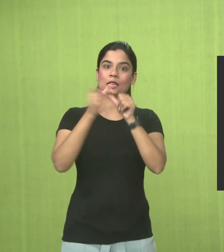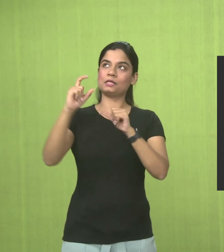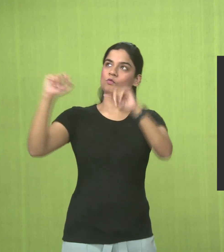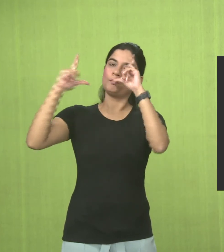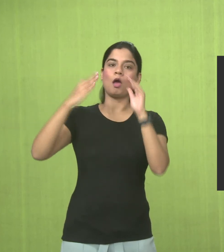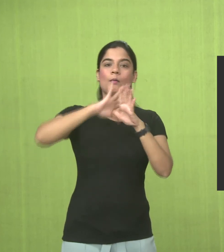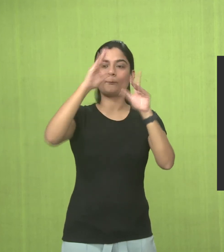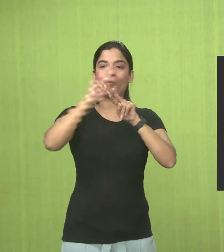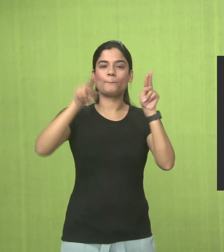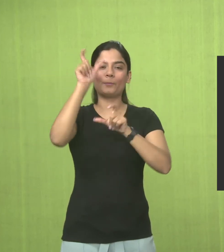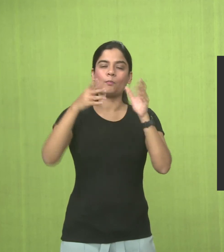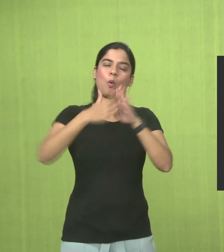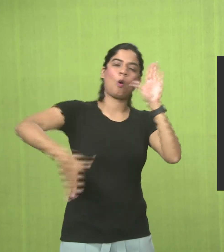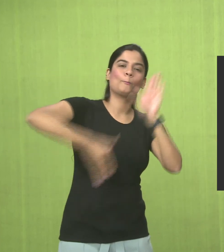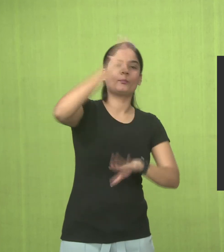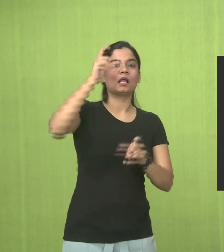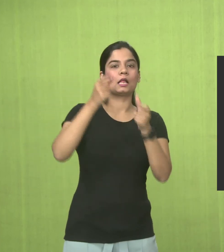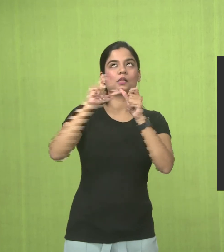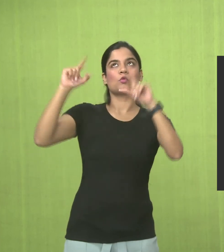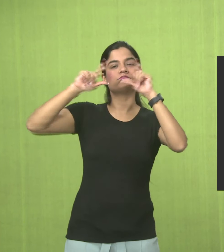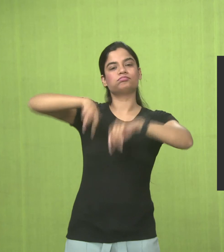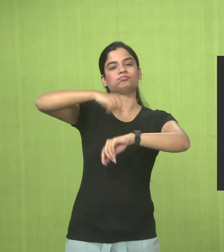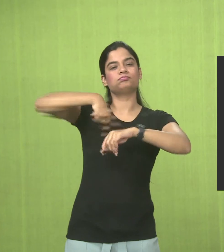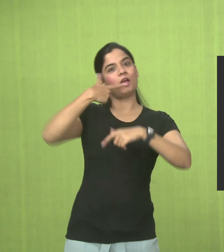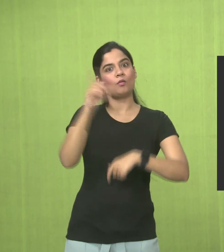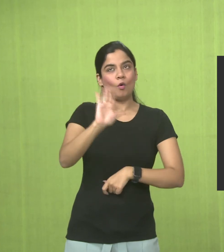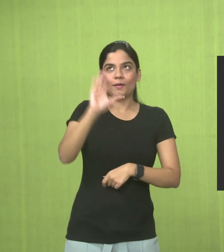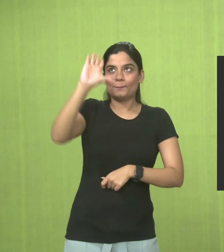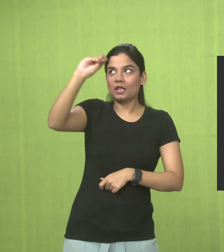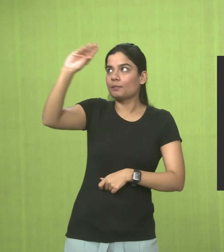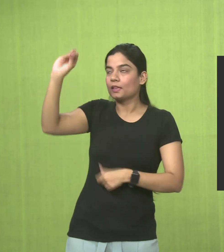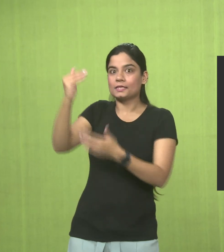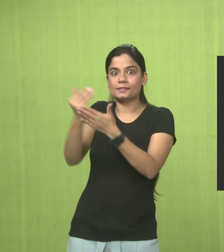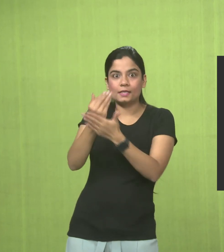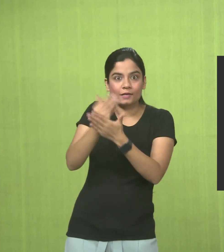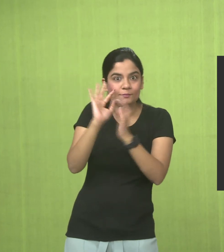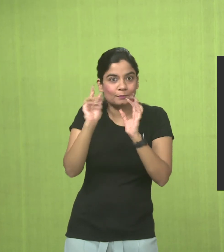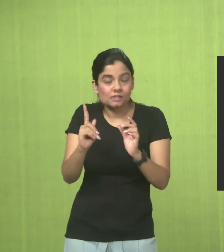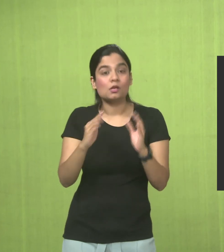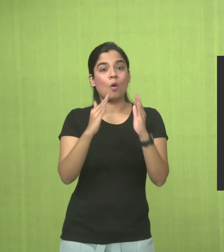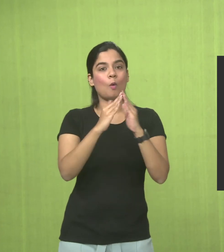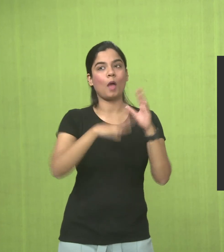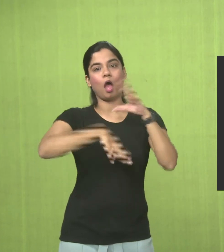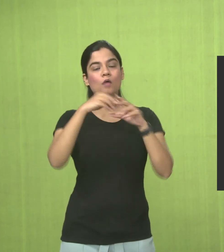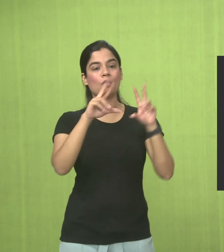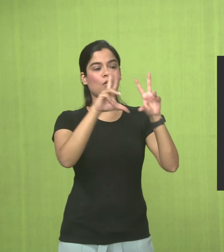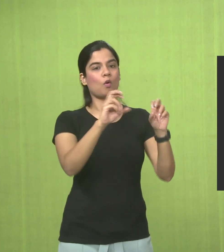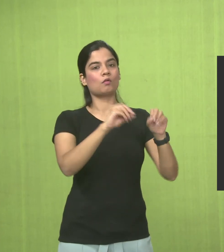managing work at home, space organization, energy consumption. We have to manage that. We can't leave the ACs